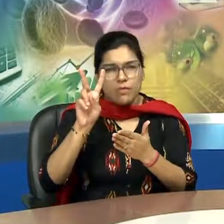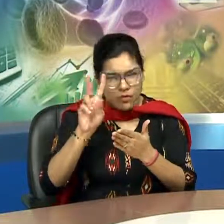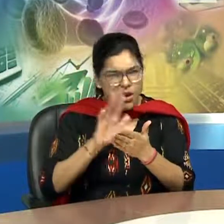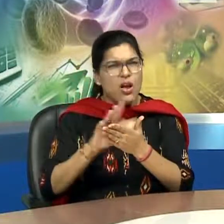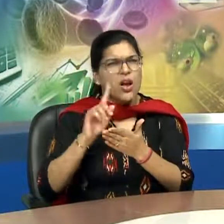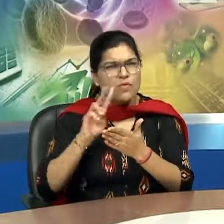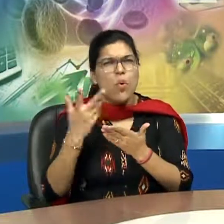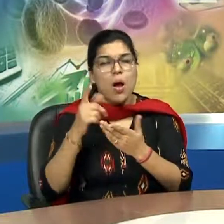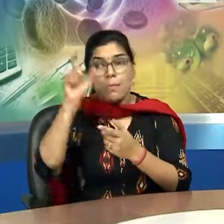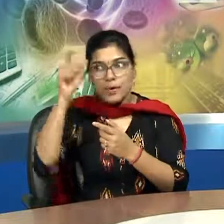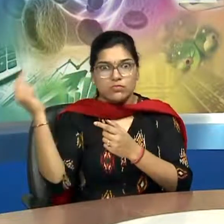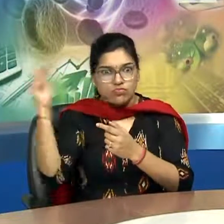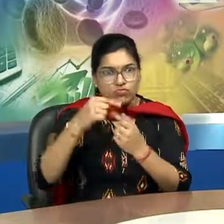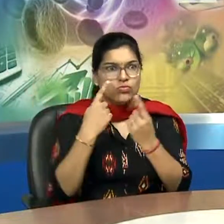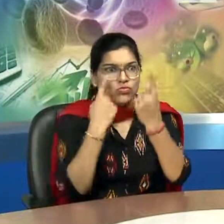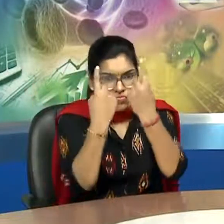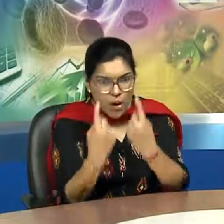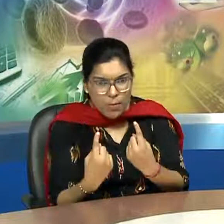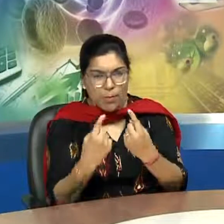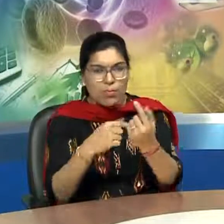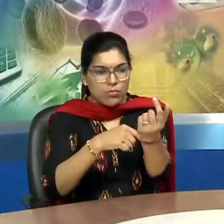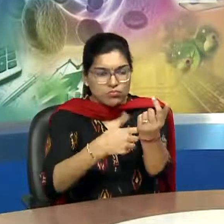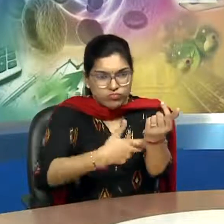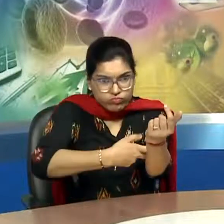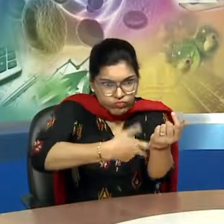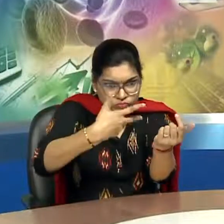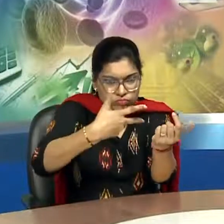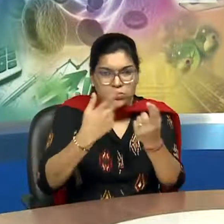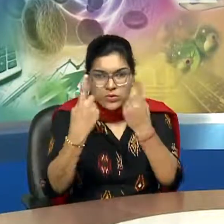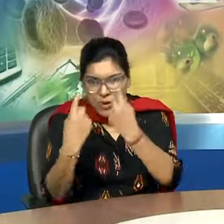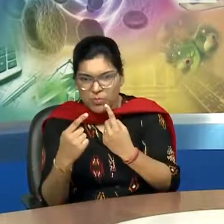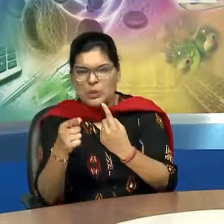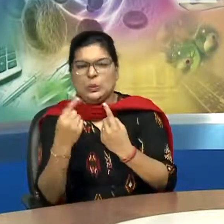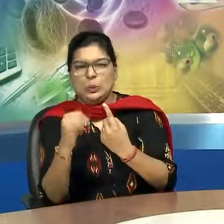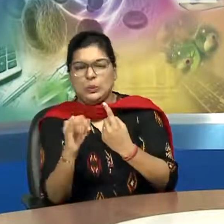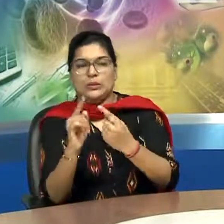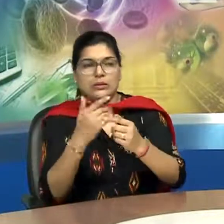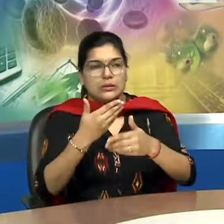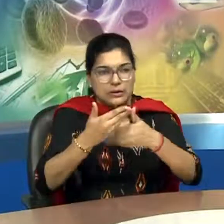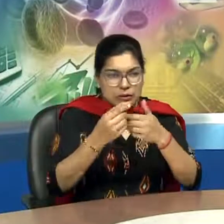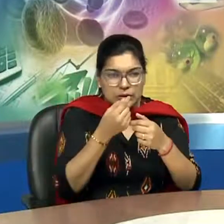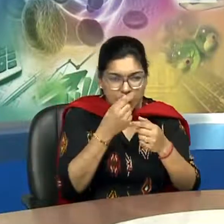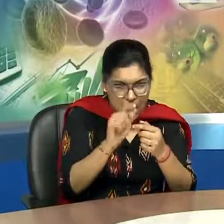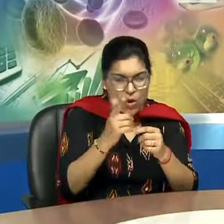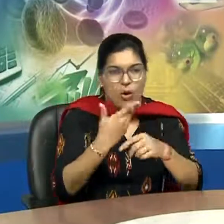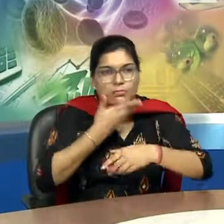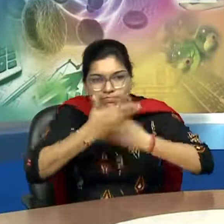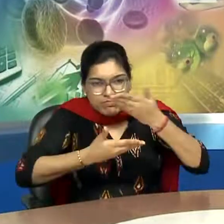are needed, and also sometimes HIV prevention